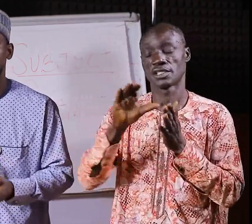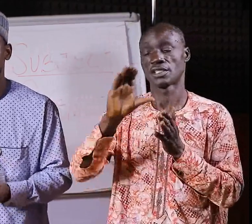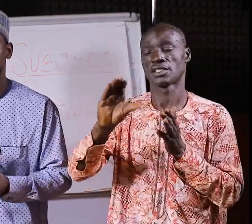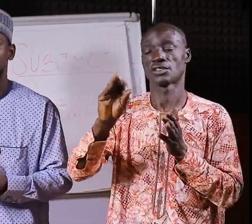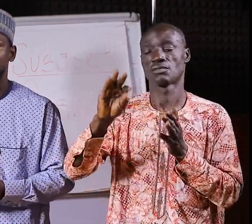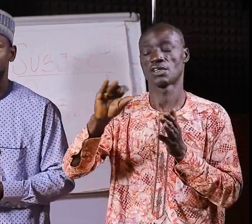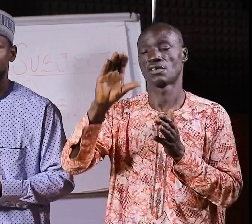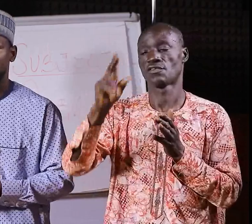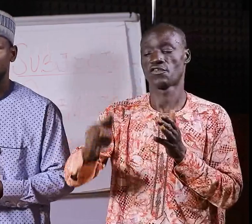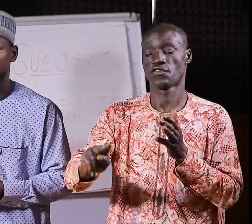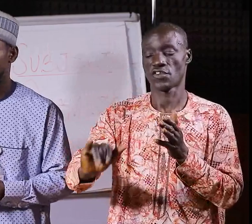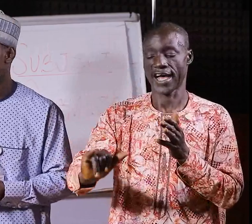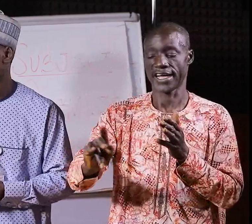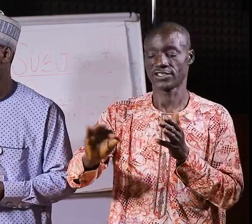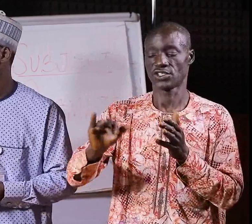hydrogen and carbon.